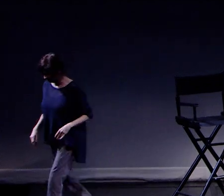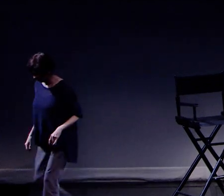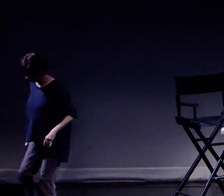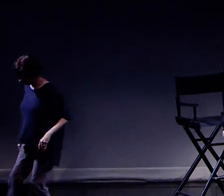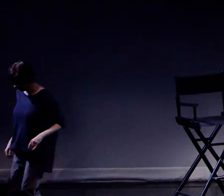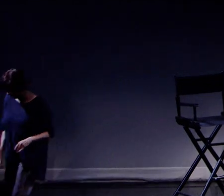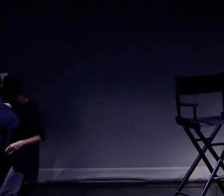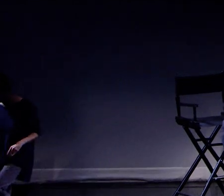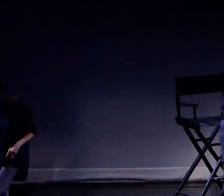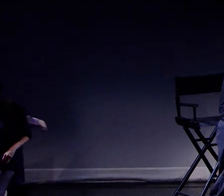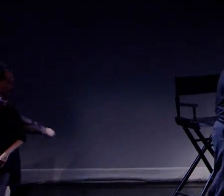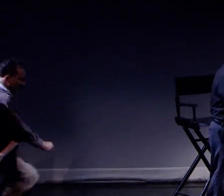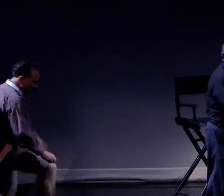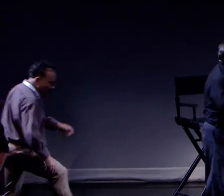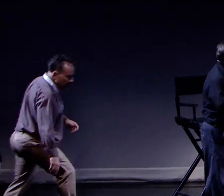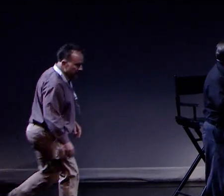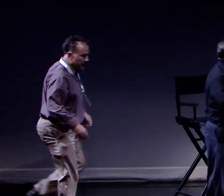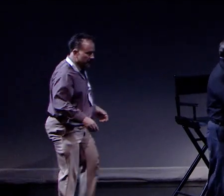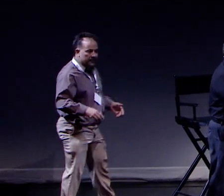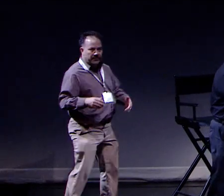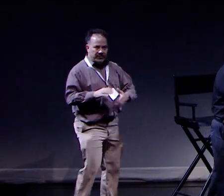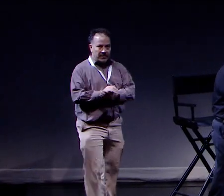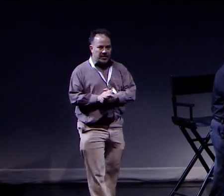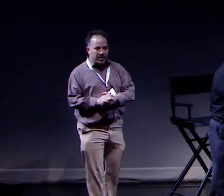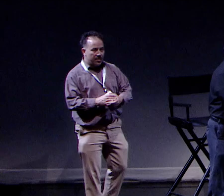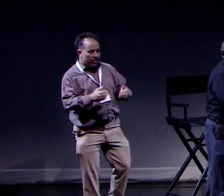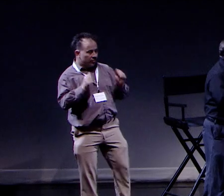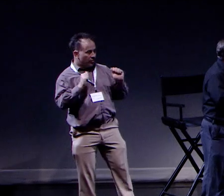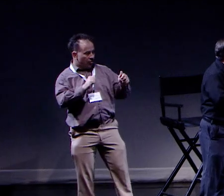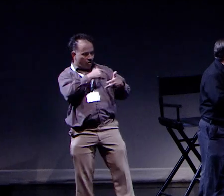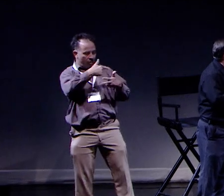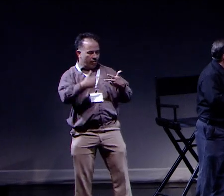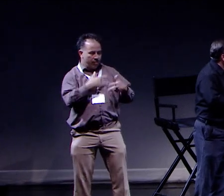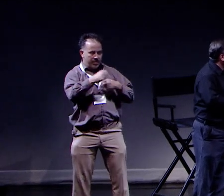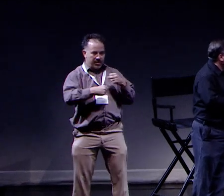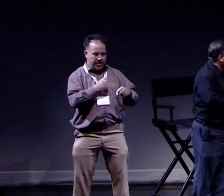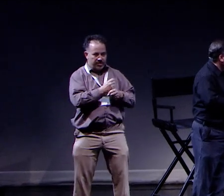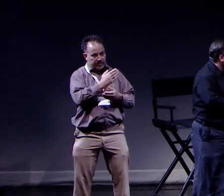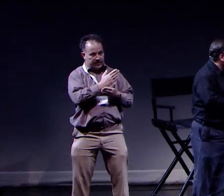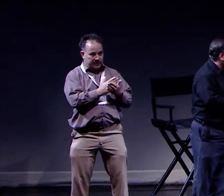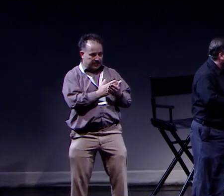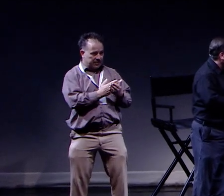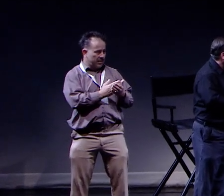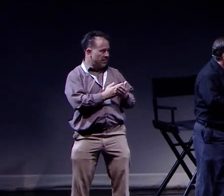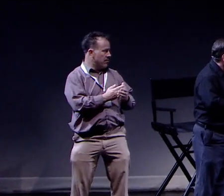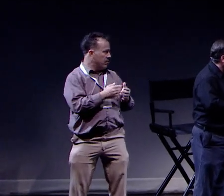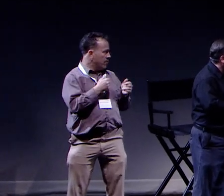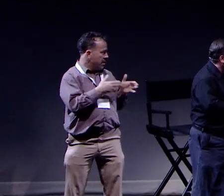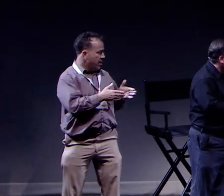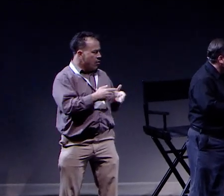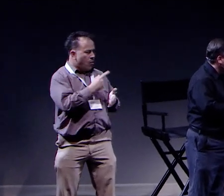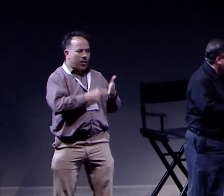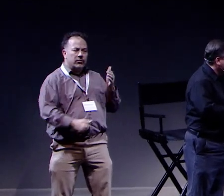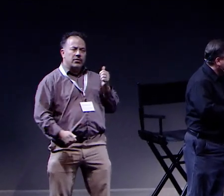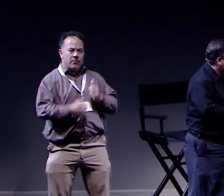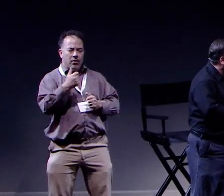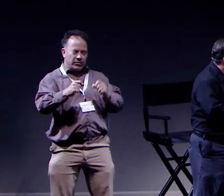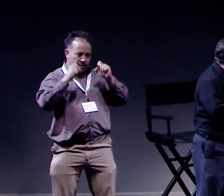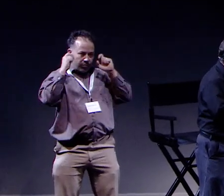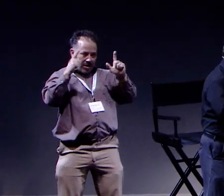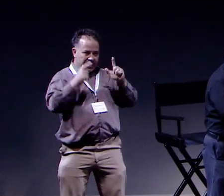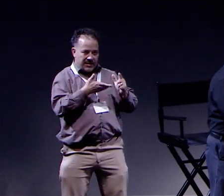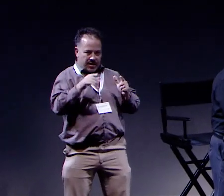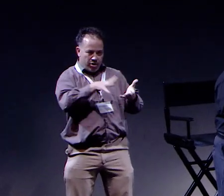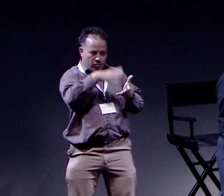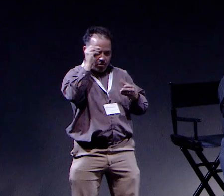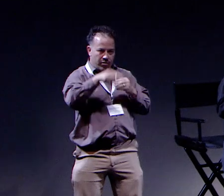So, Jeff, well, another quick question. I mean, again, you were involved for all 3 years in some capacity. What was the most surprising thing you learned about guest